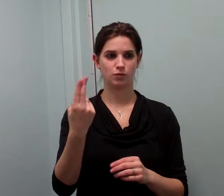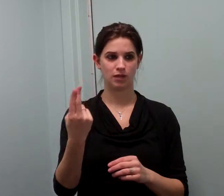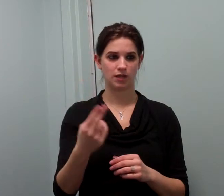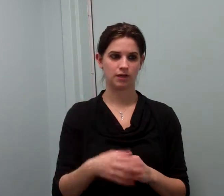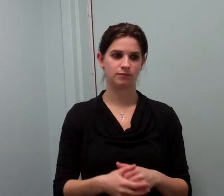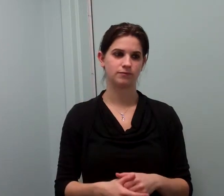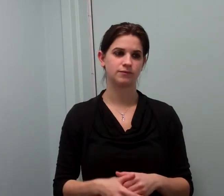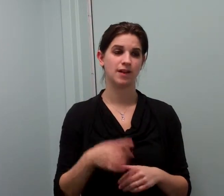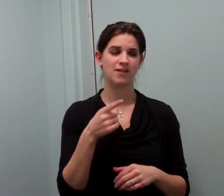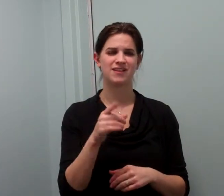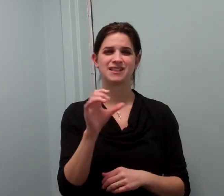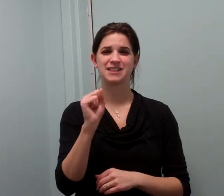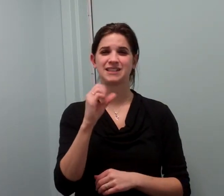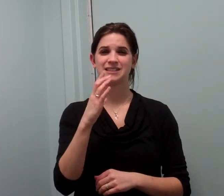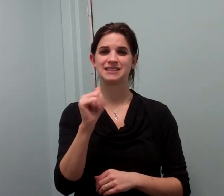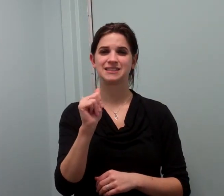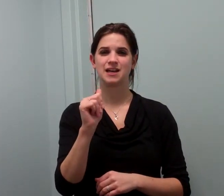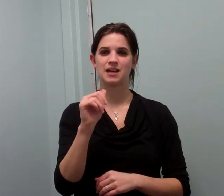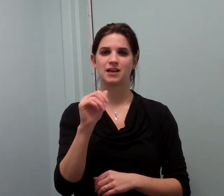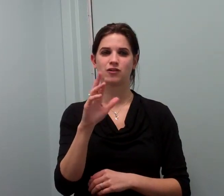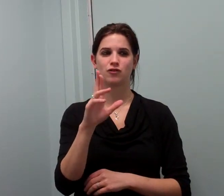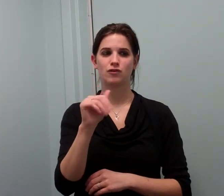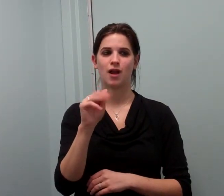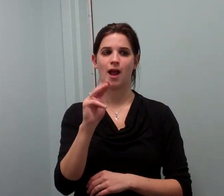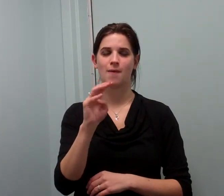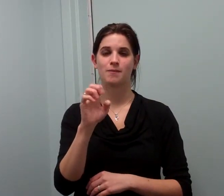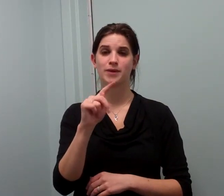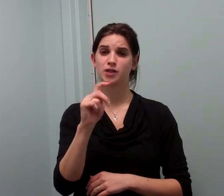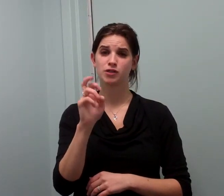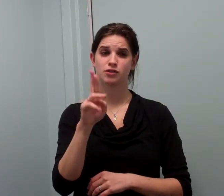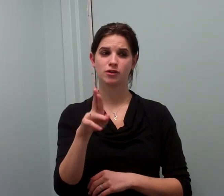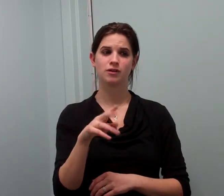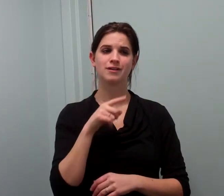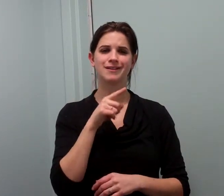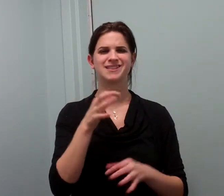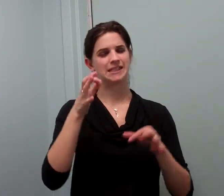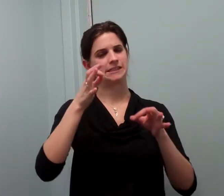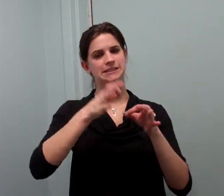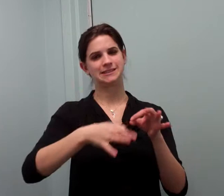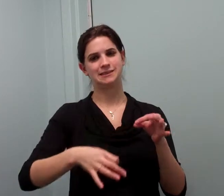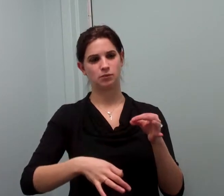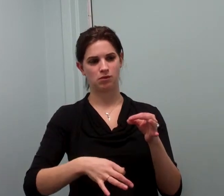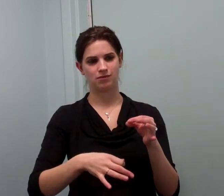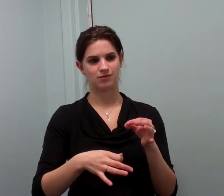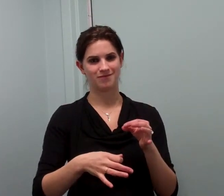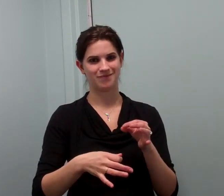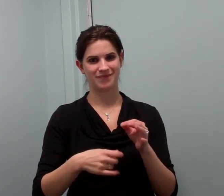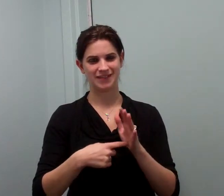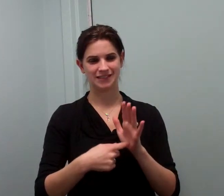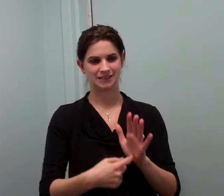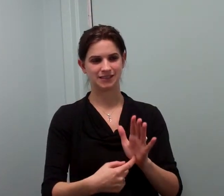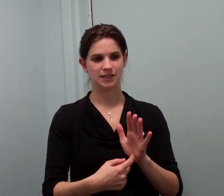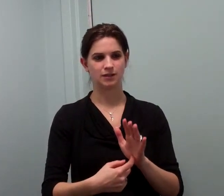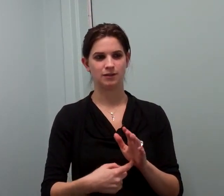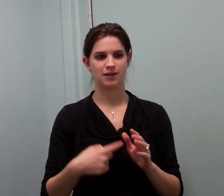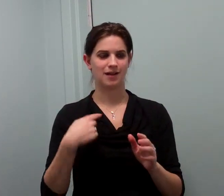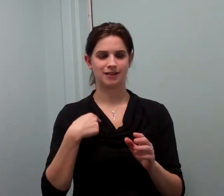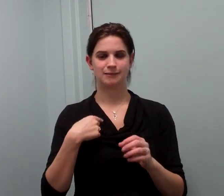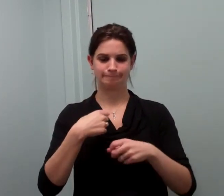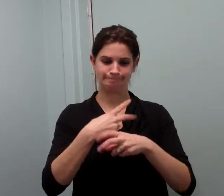basically a simple version of a psychrometer. to the one I whipped up yesterday.